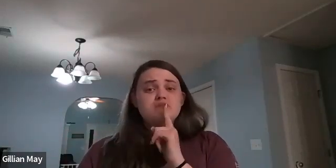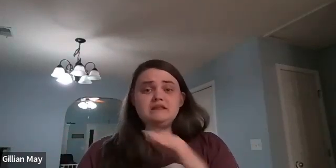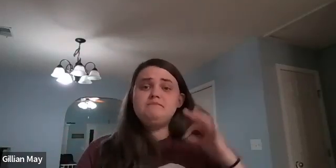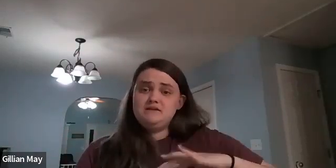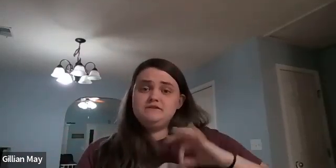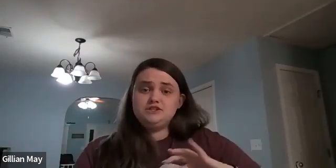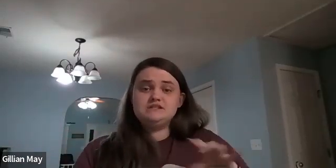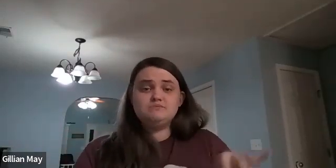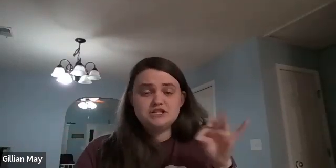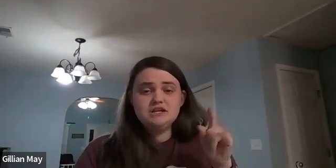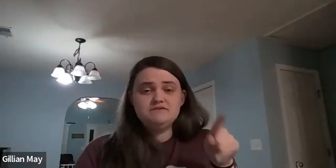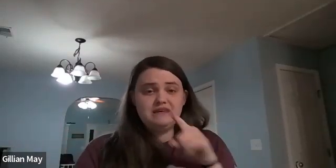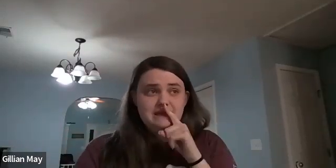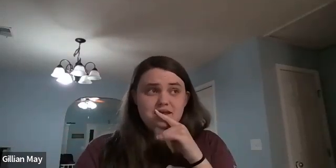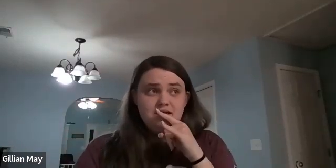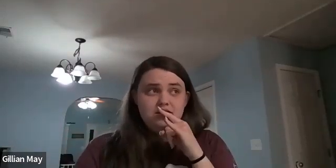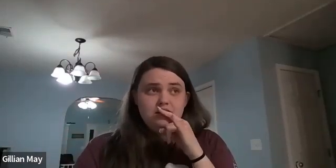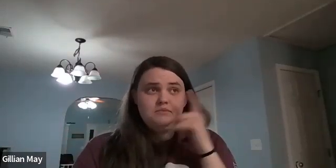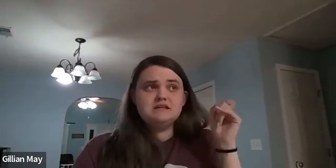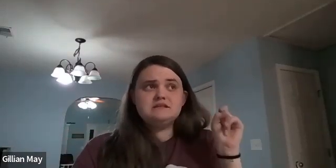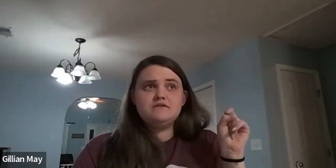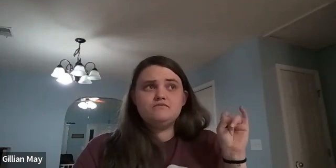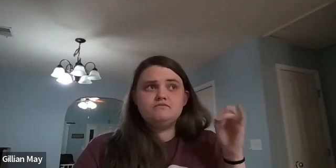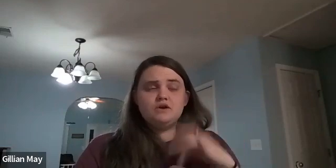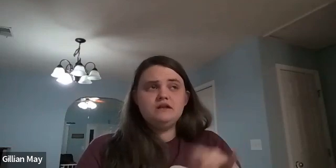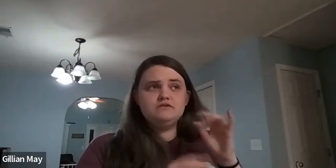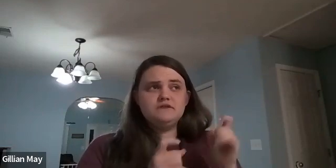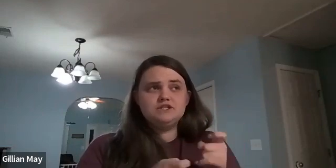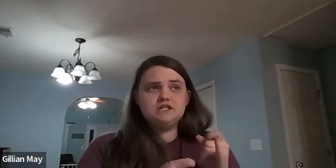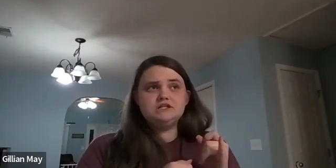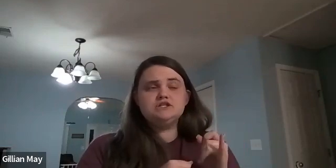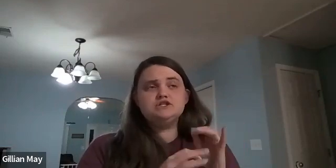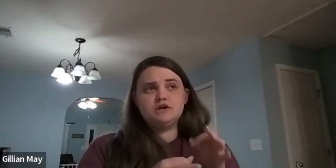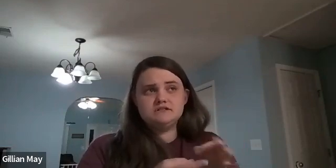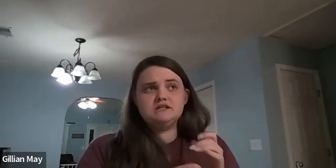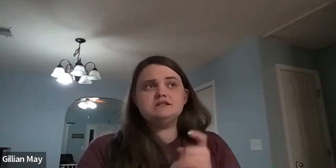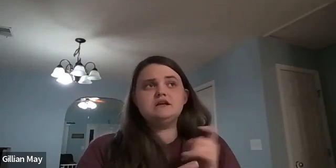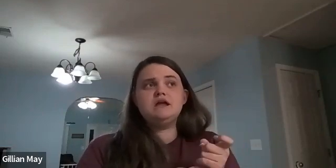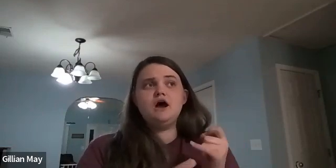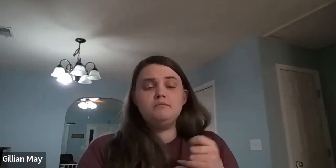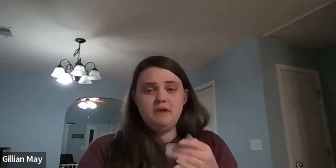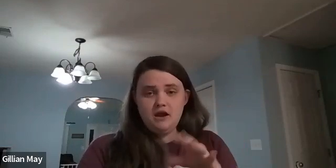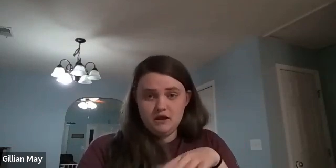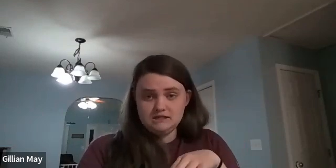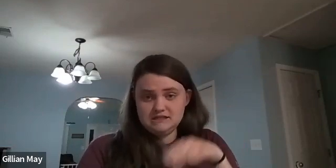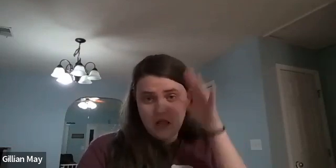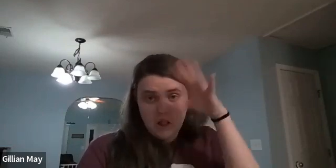really beneficial, especially if the kid, because early intervention services can help the parents